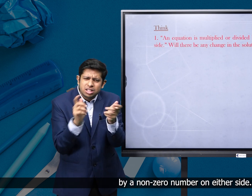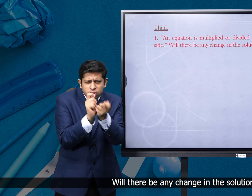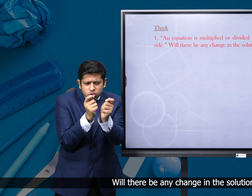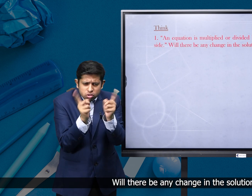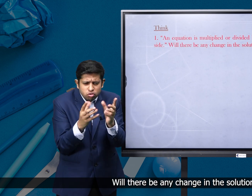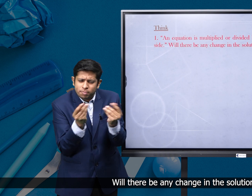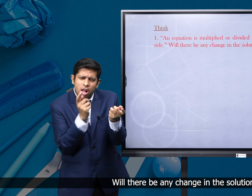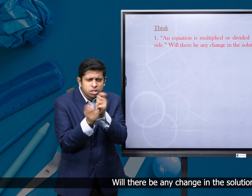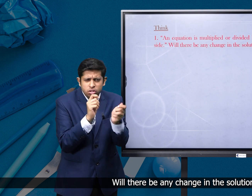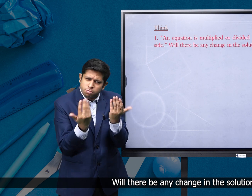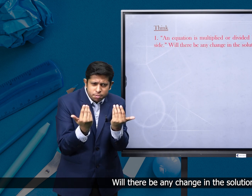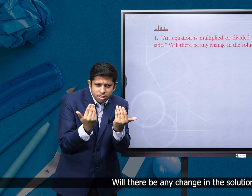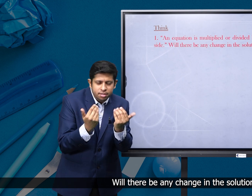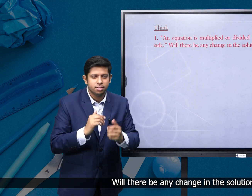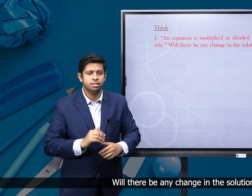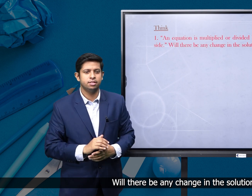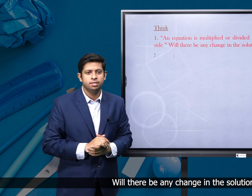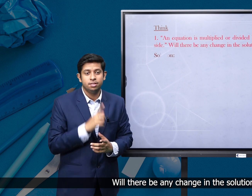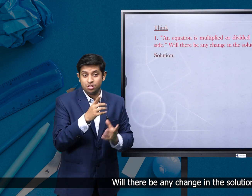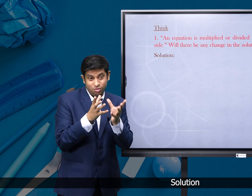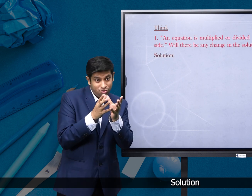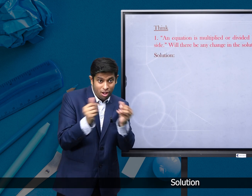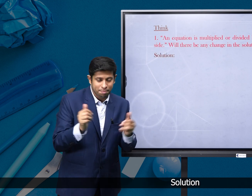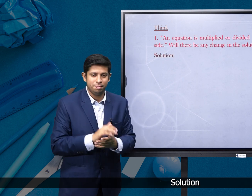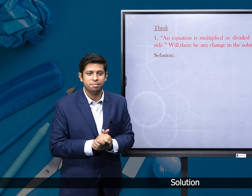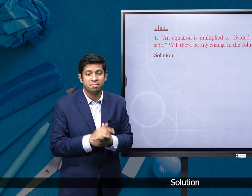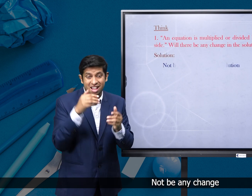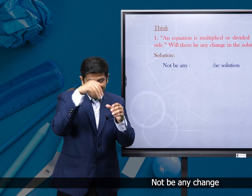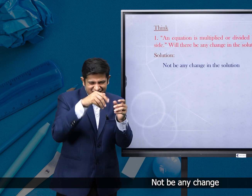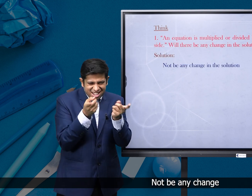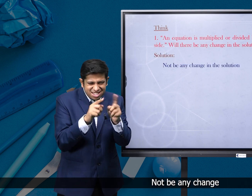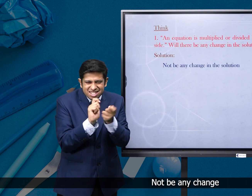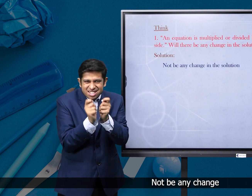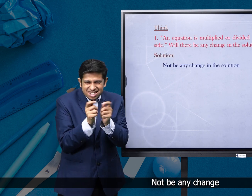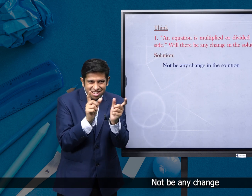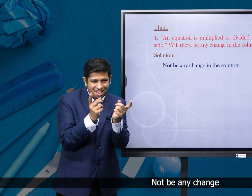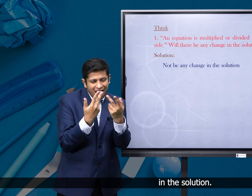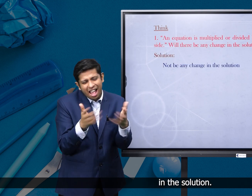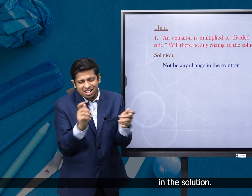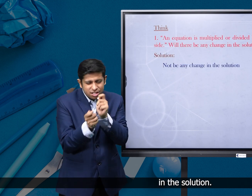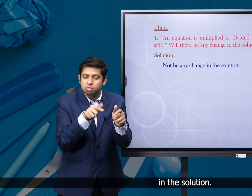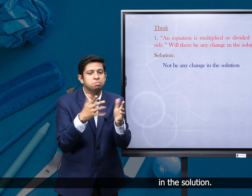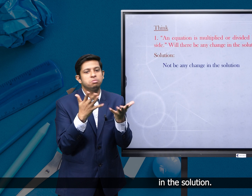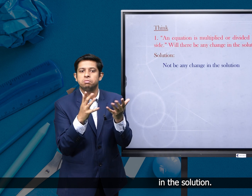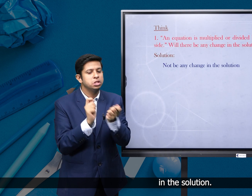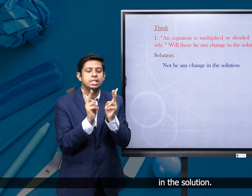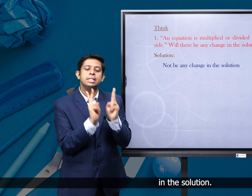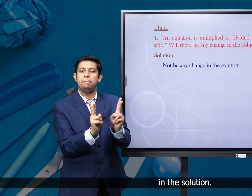Will there be any change in the solution? Solution. Not be any change in the solution.